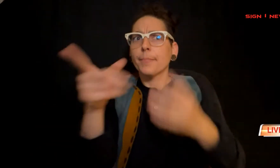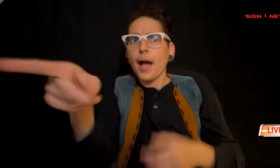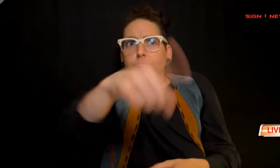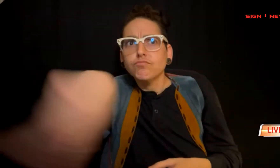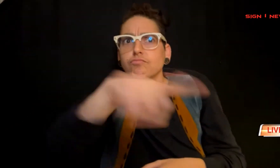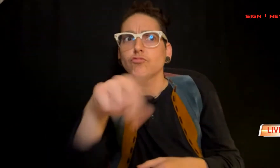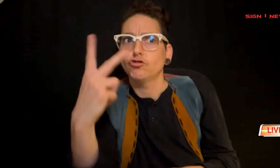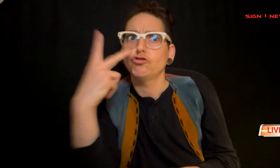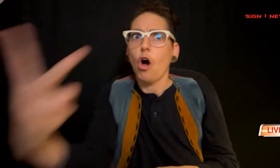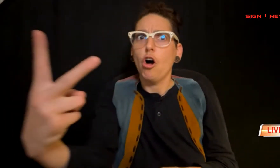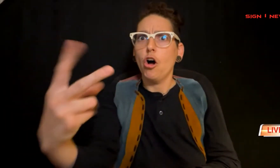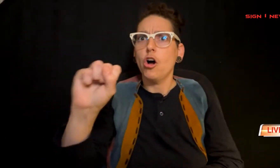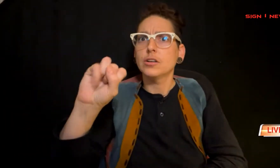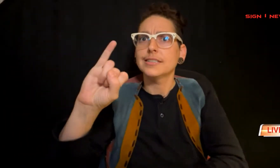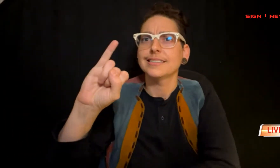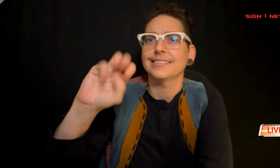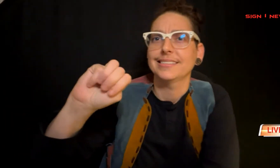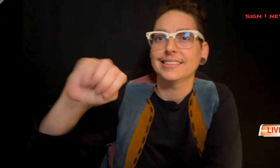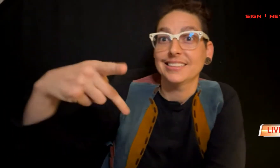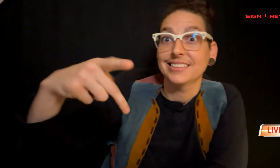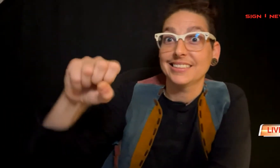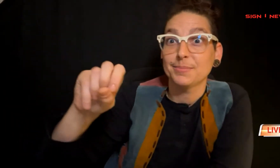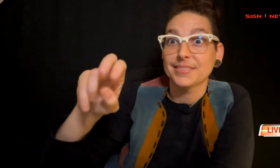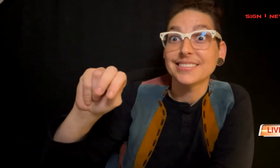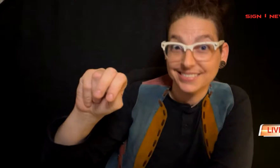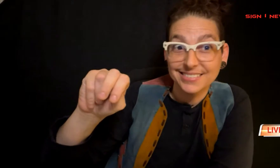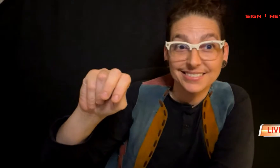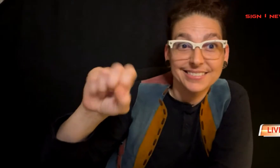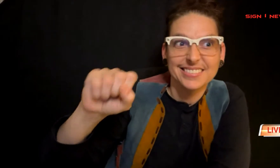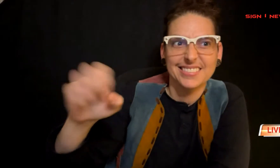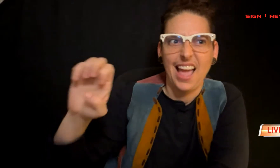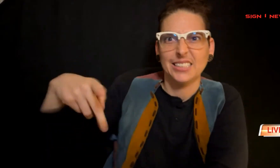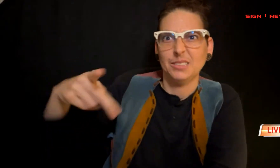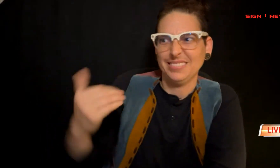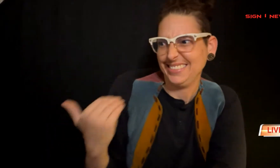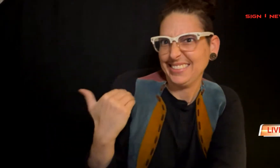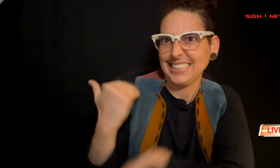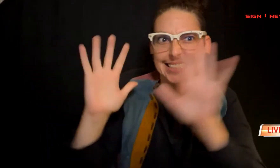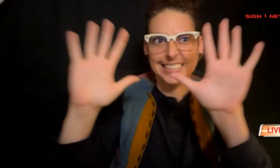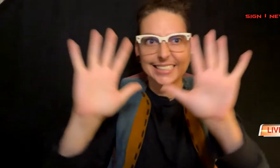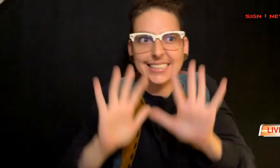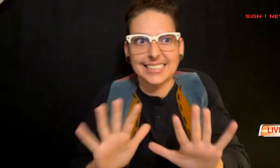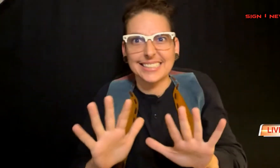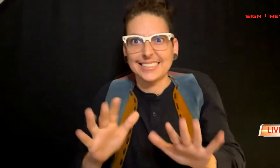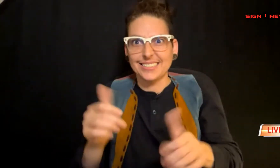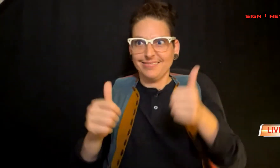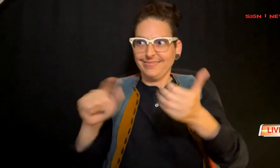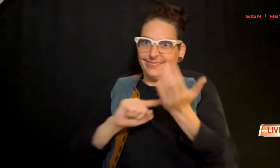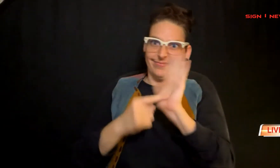I'm just curious, how many of you actually saw The Simpsons, the episode last Sunday?